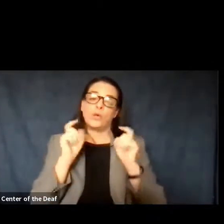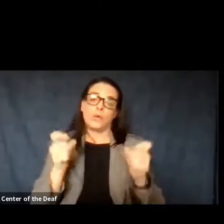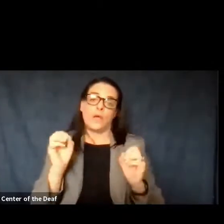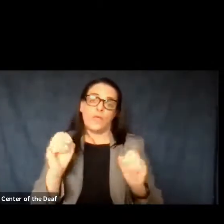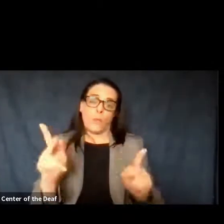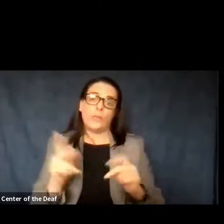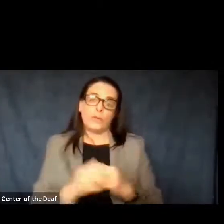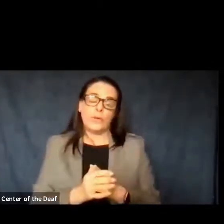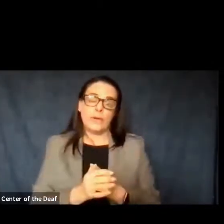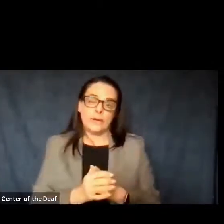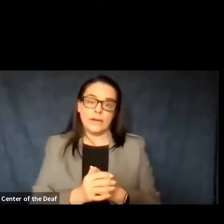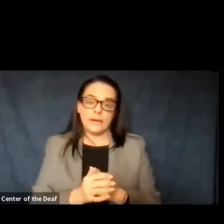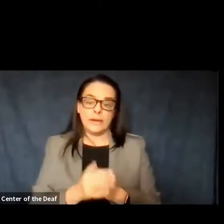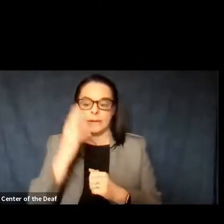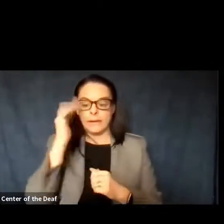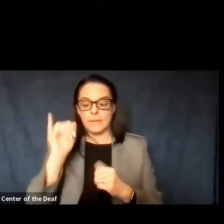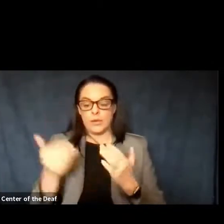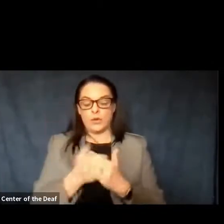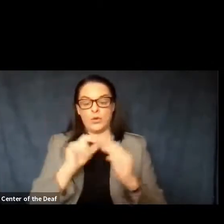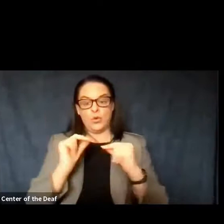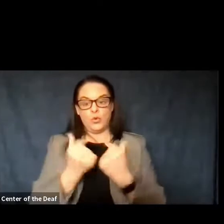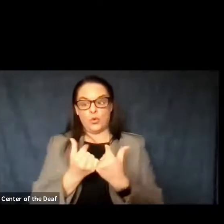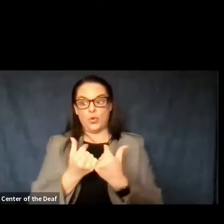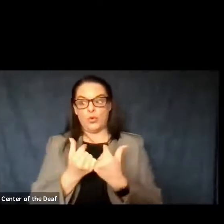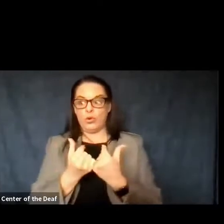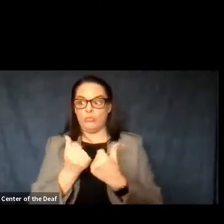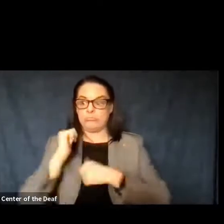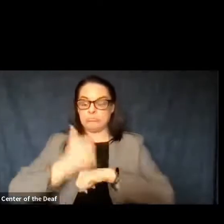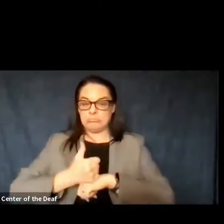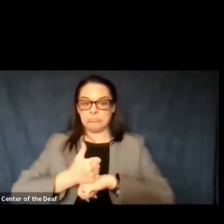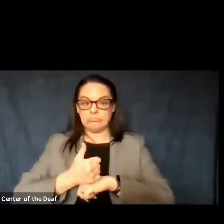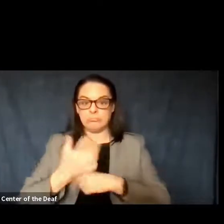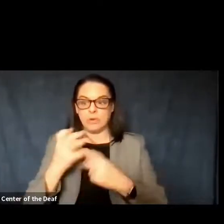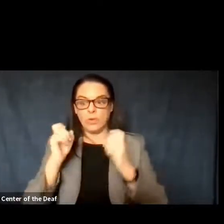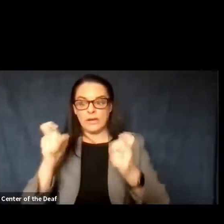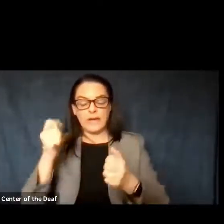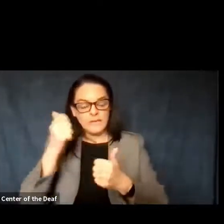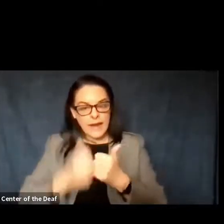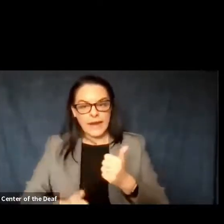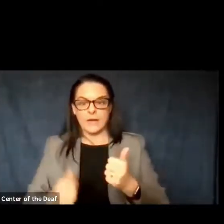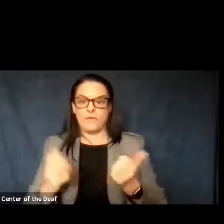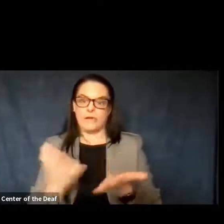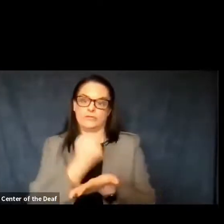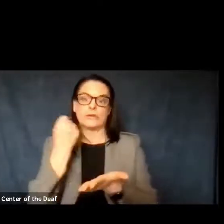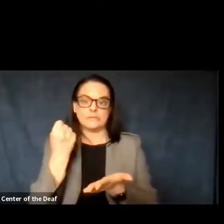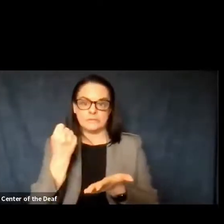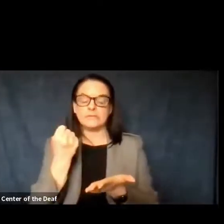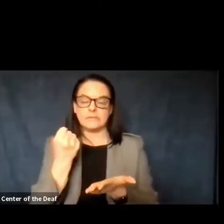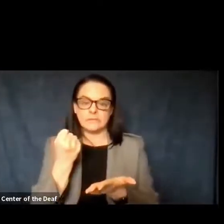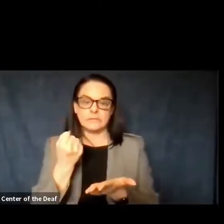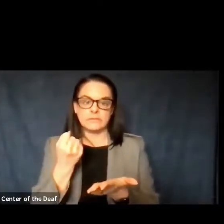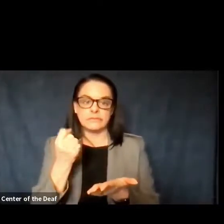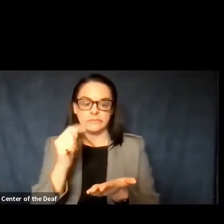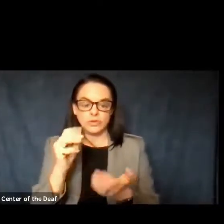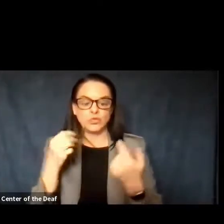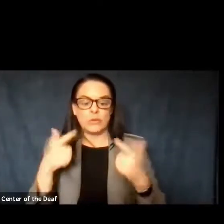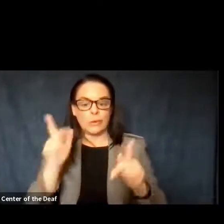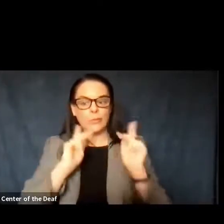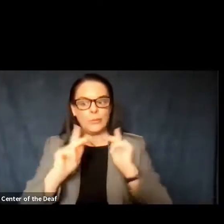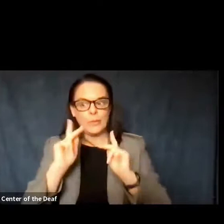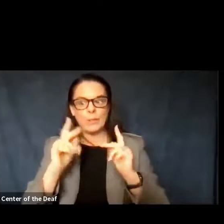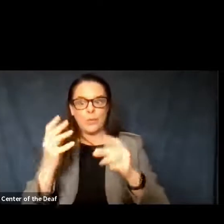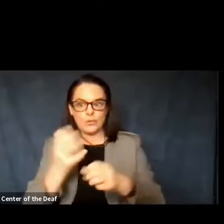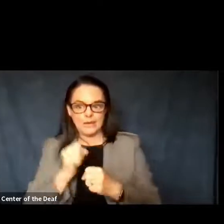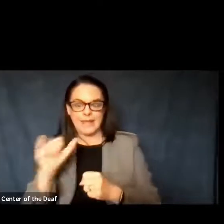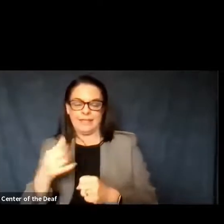since the new groups came in to give every opportunity to allow people to get